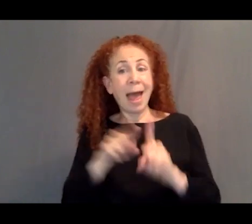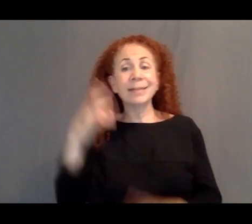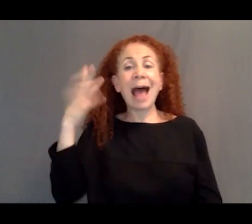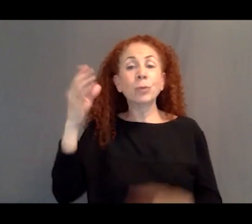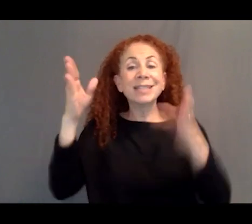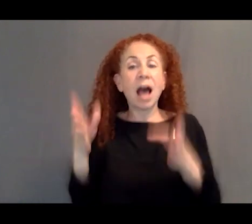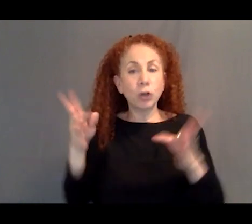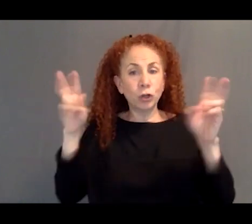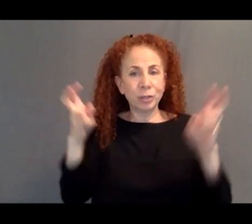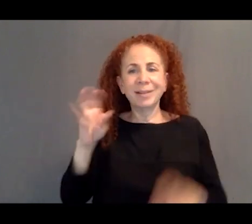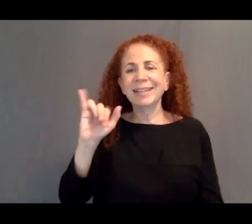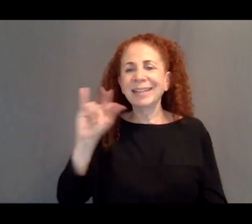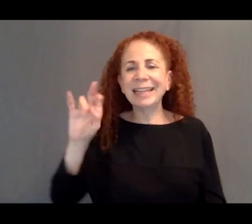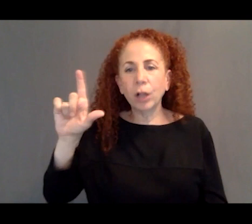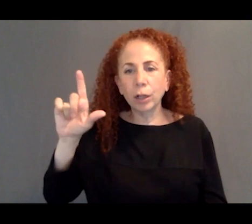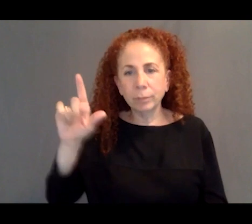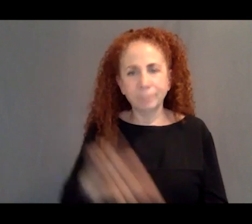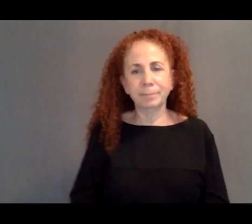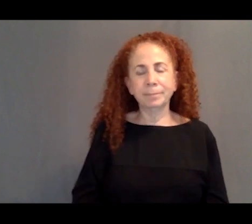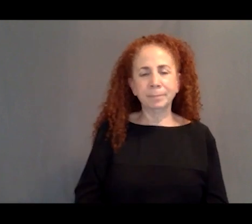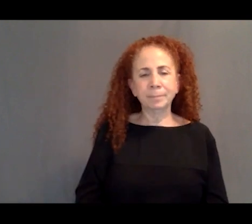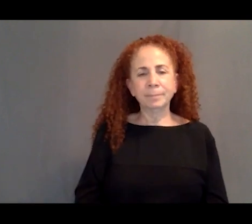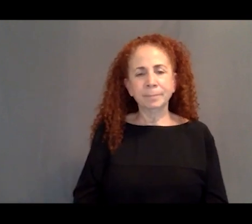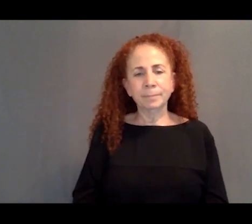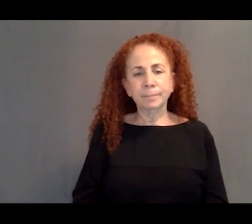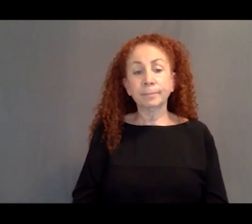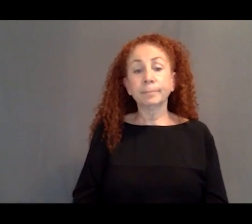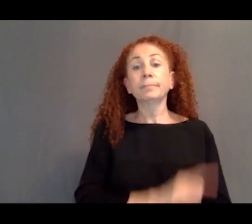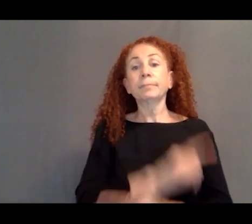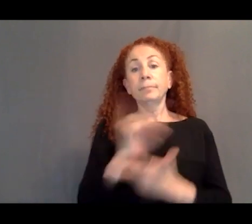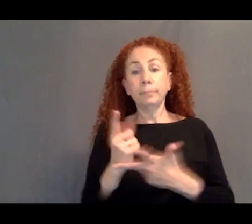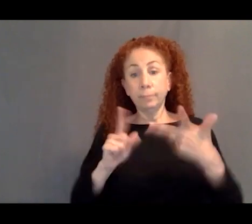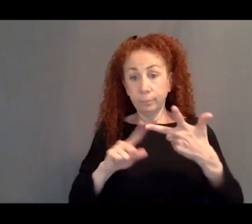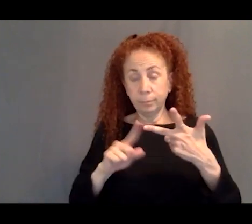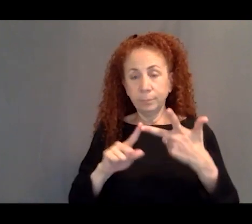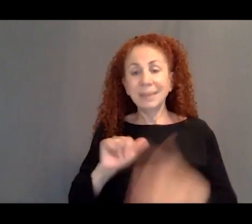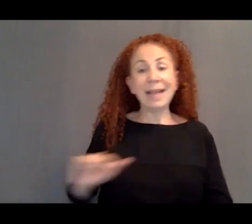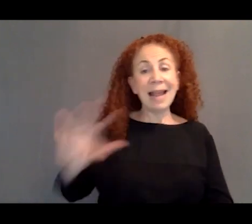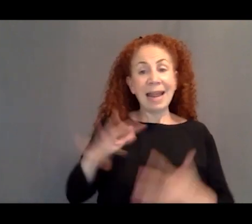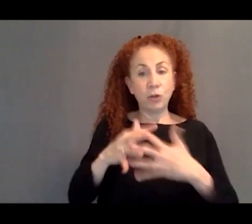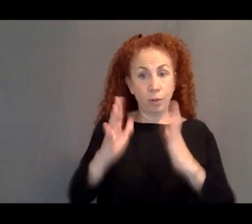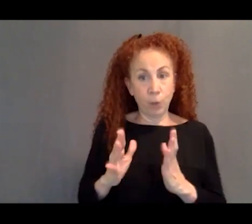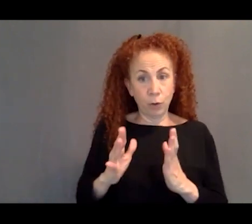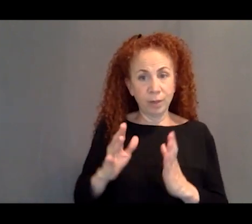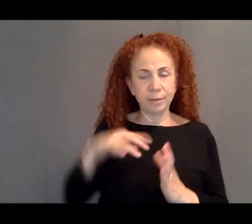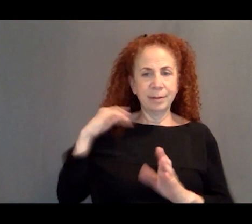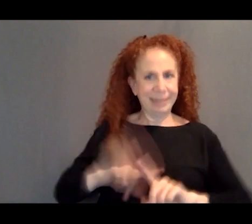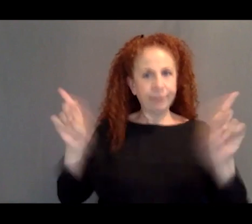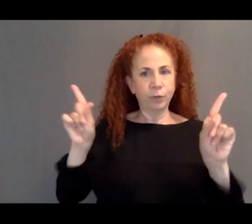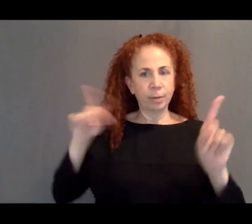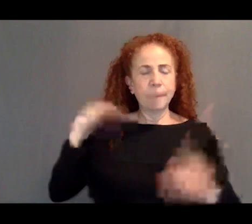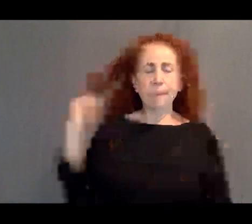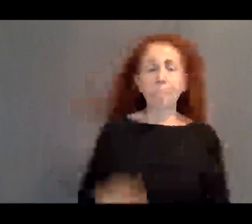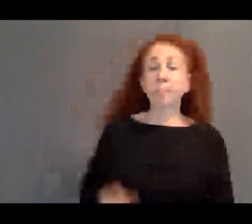quote unquote illegal. And then turning to Asian Americans, on the other hand, who